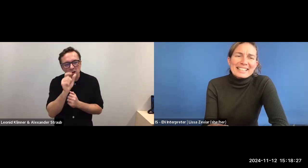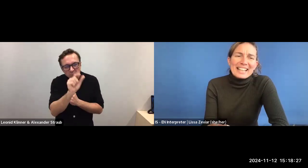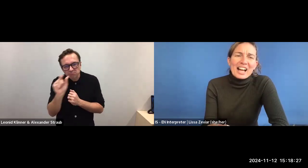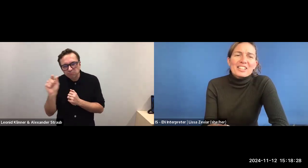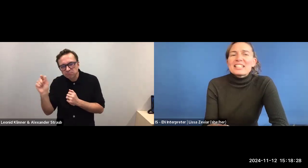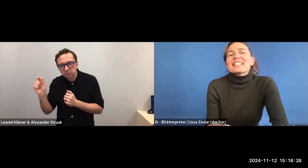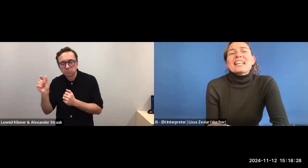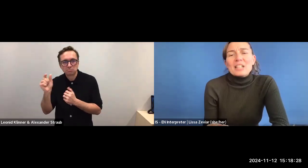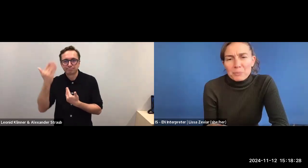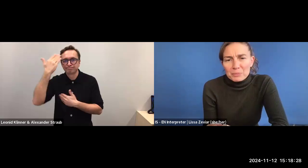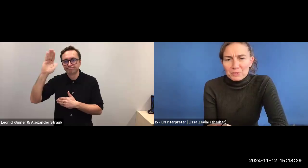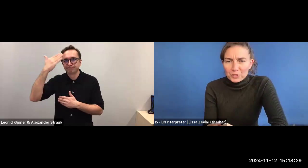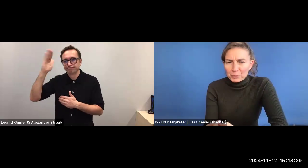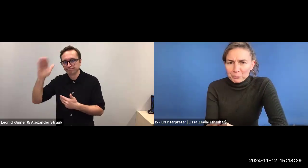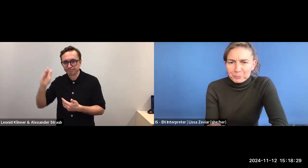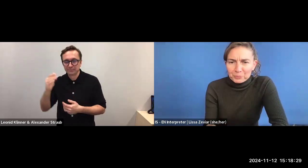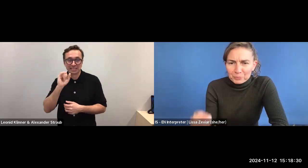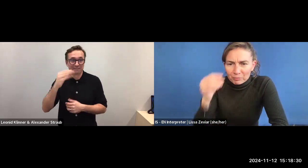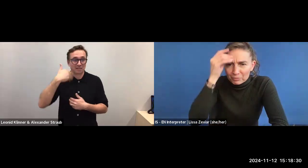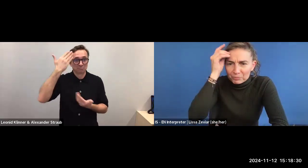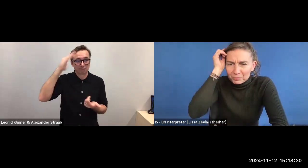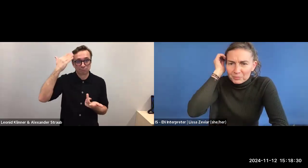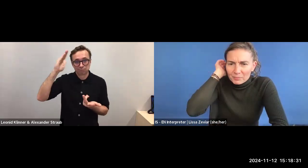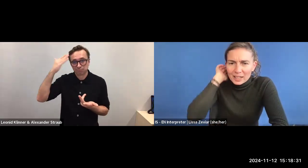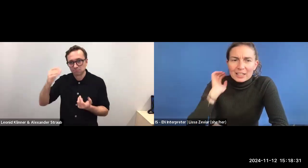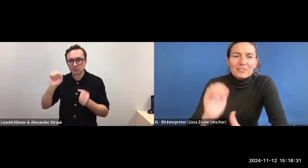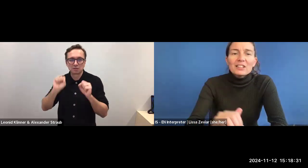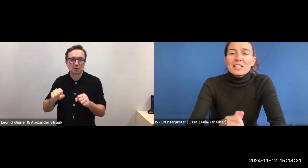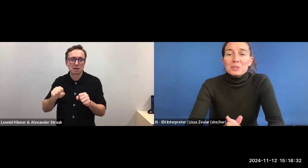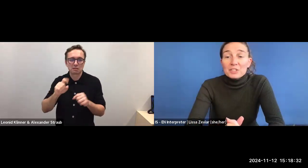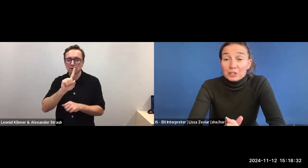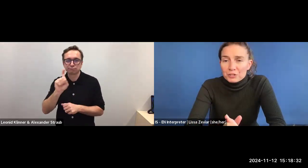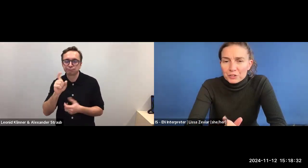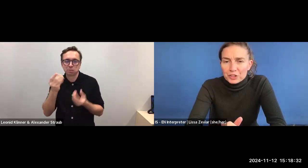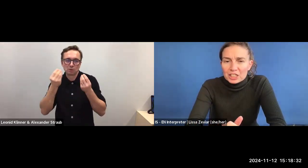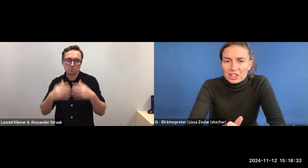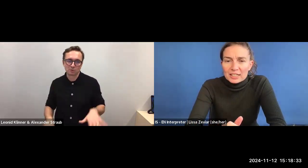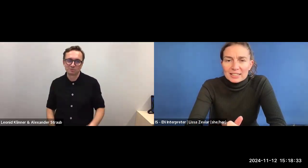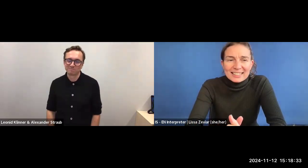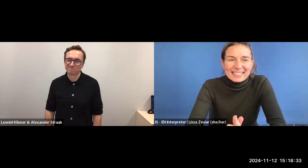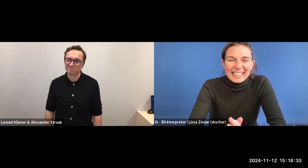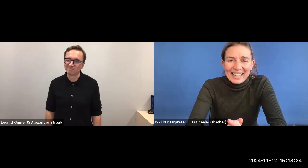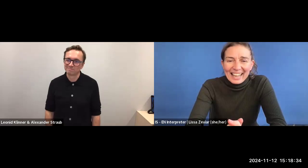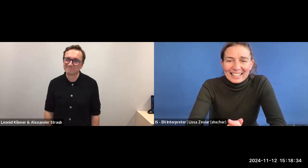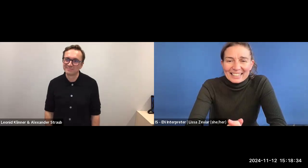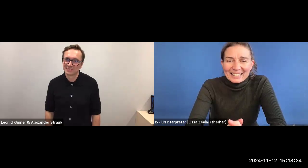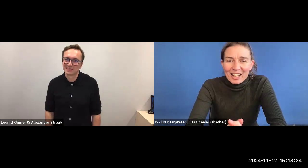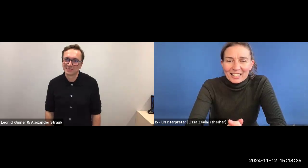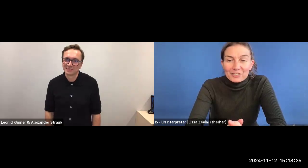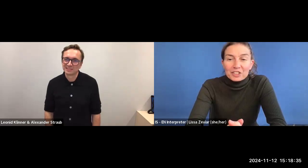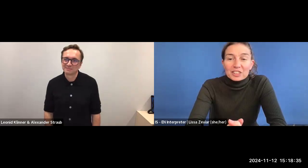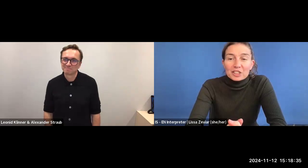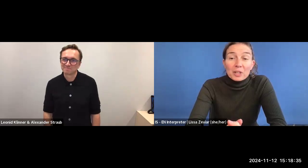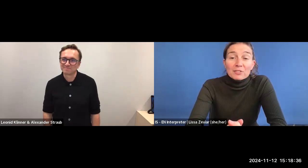ABCDs, they said that it helped them further. And they felt that it was very useful for their DGS and that